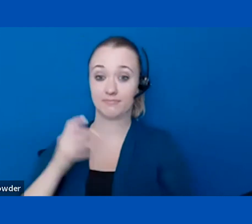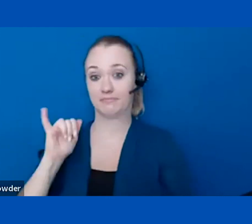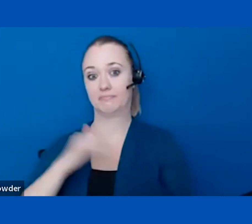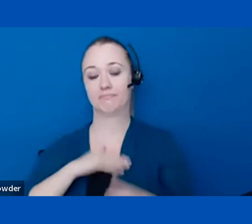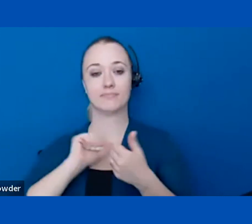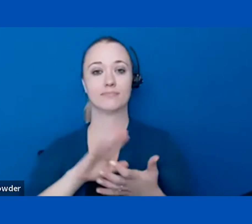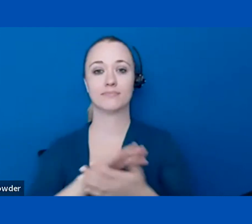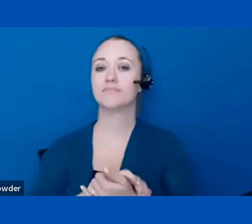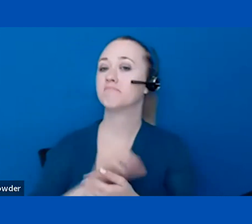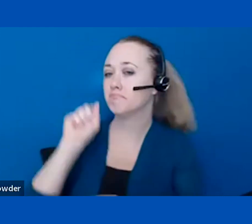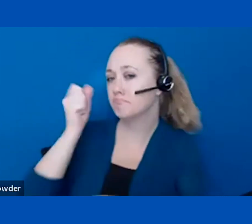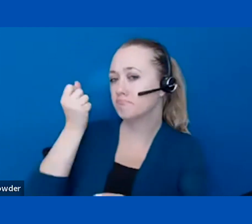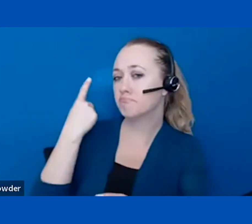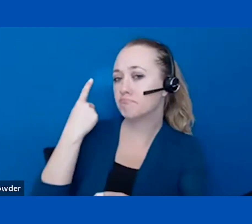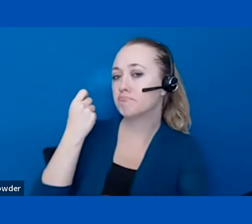Yeah, I get you.